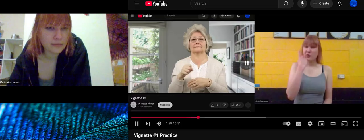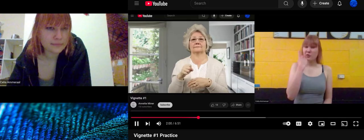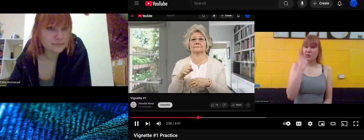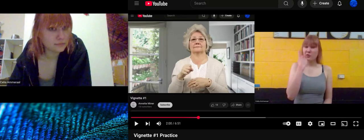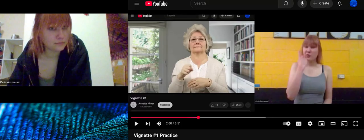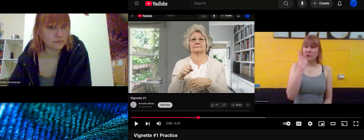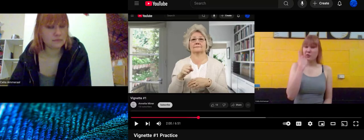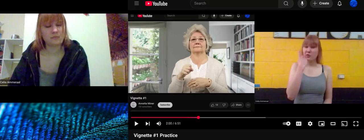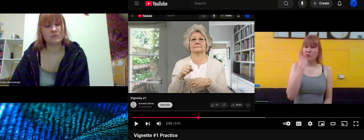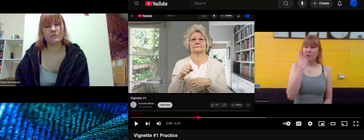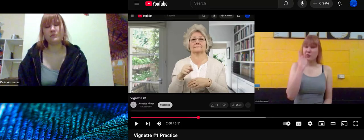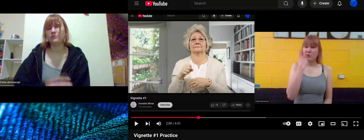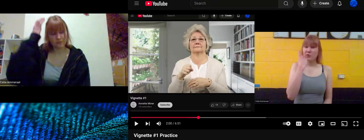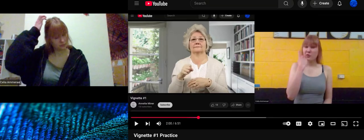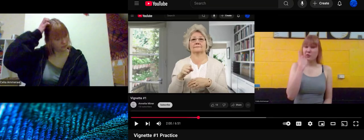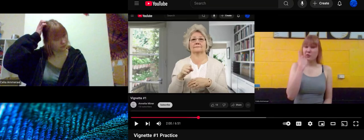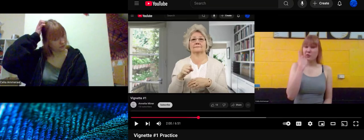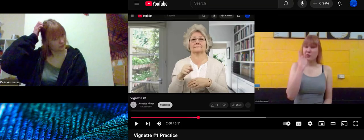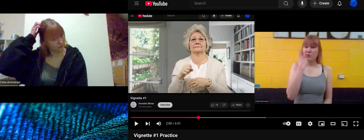blood drawn?